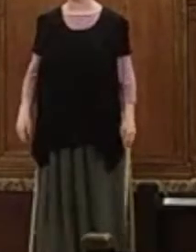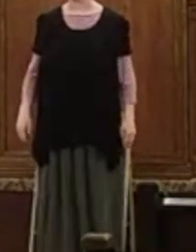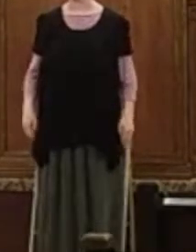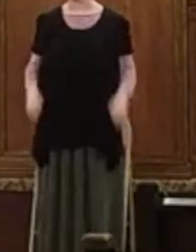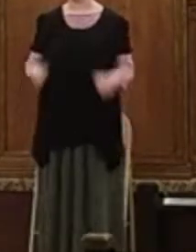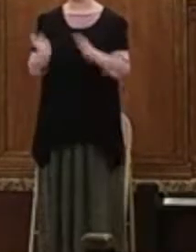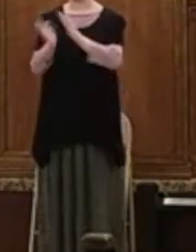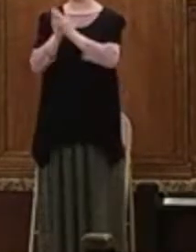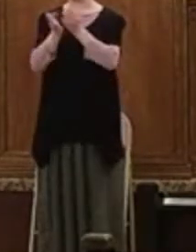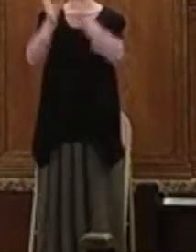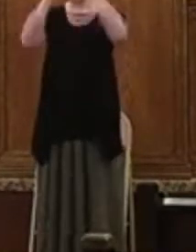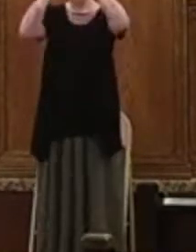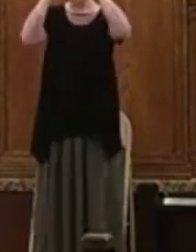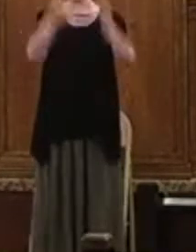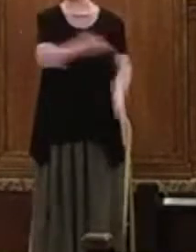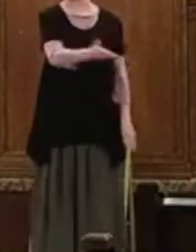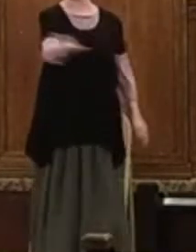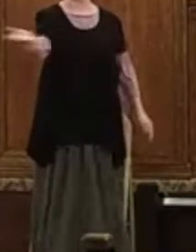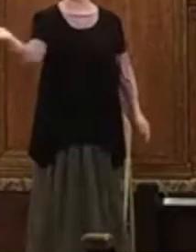The Bible teaches us